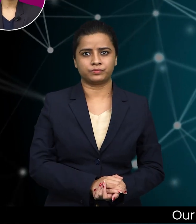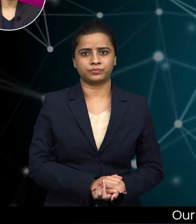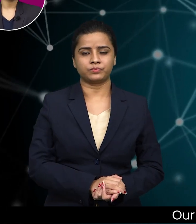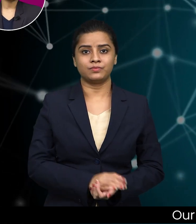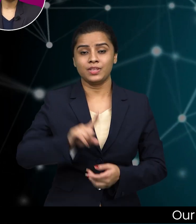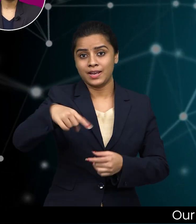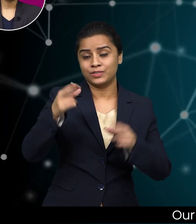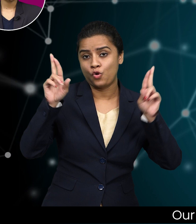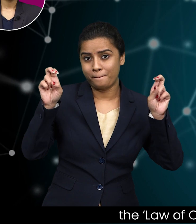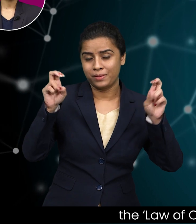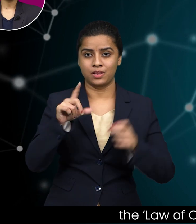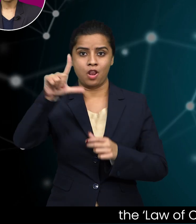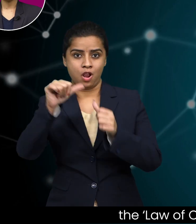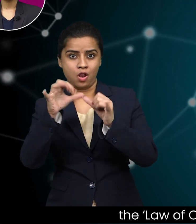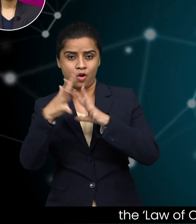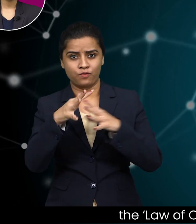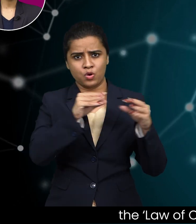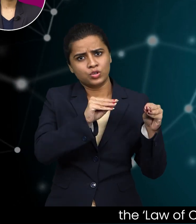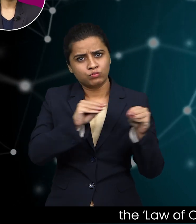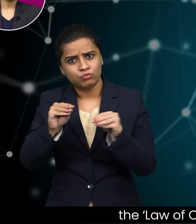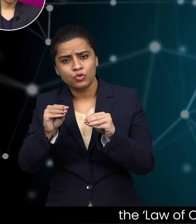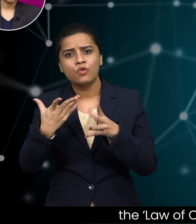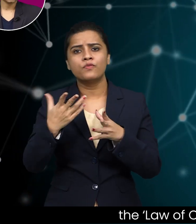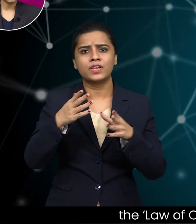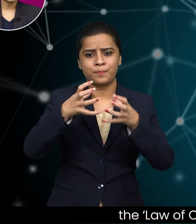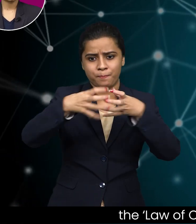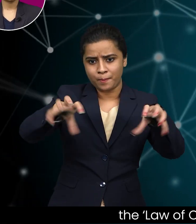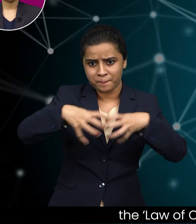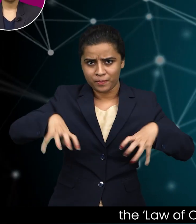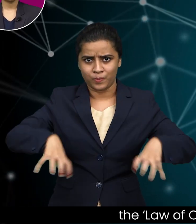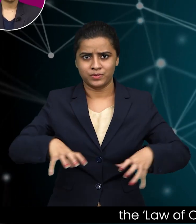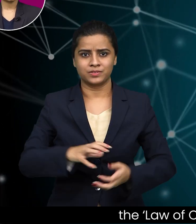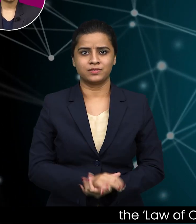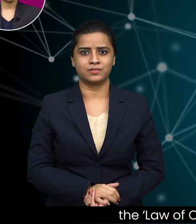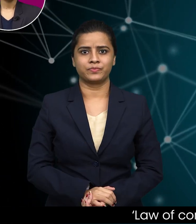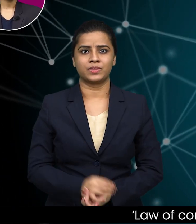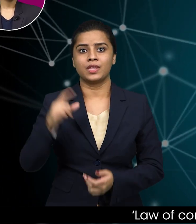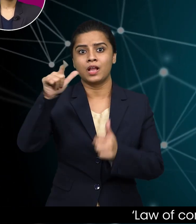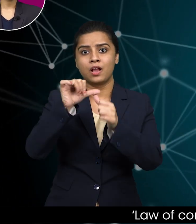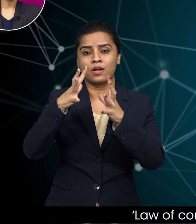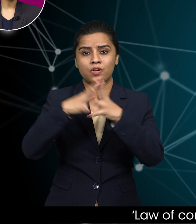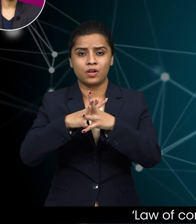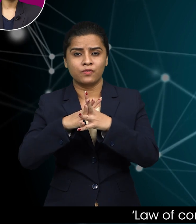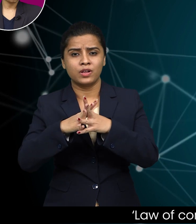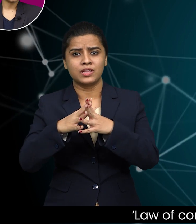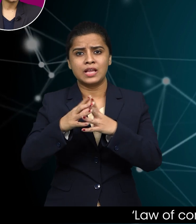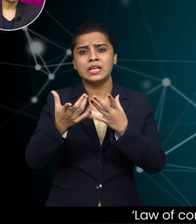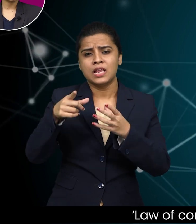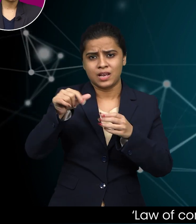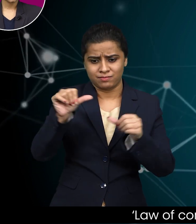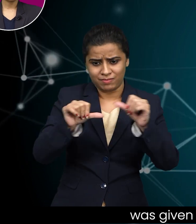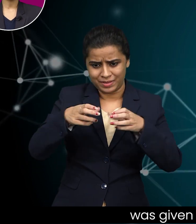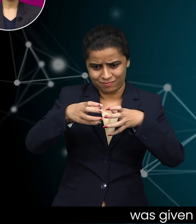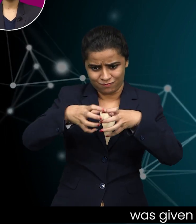Our next topic is the law of constant proportions. Law of constant